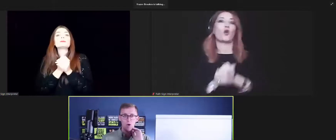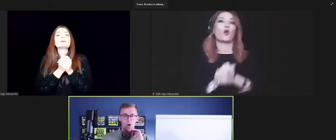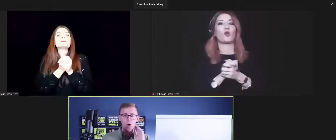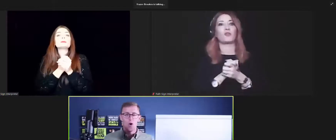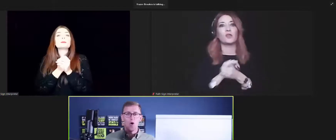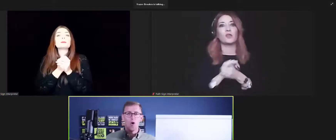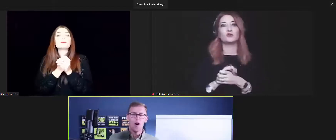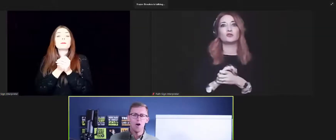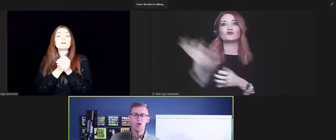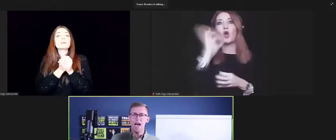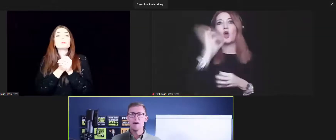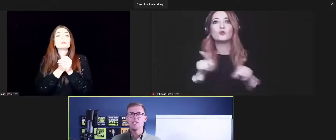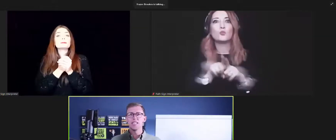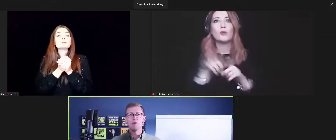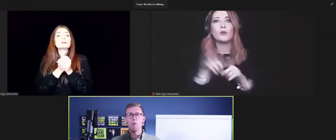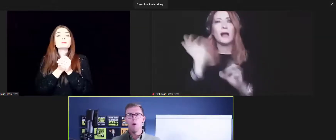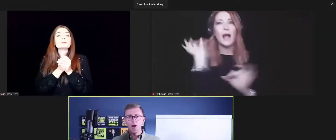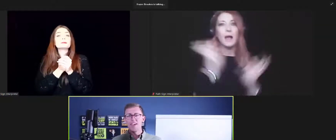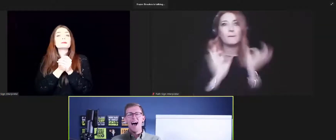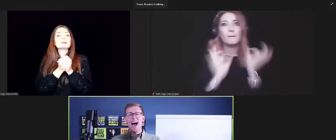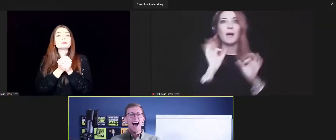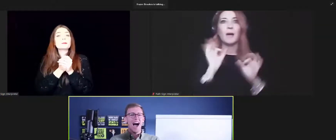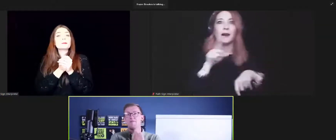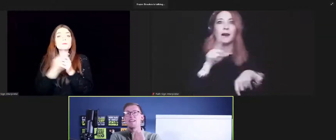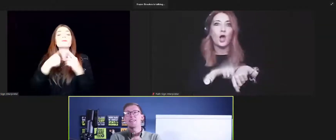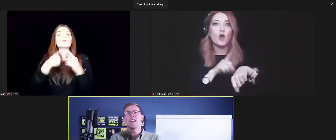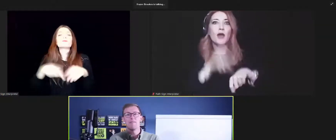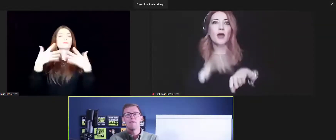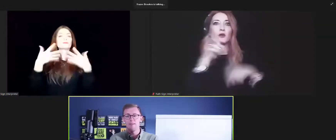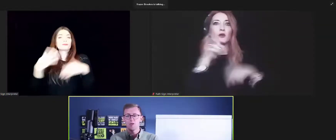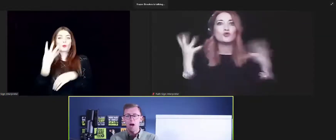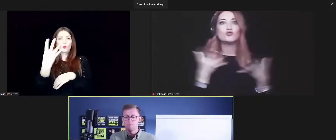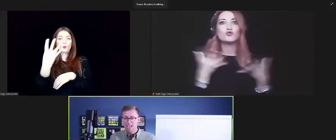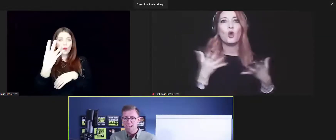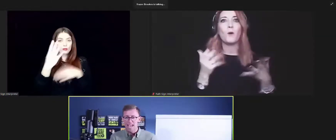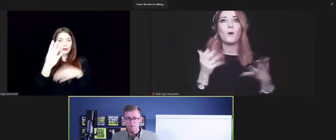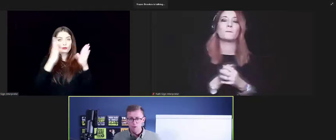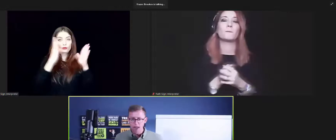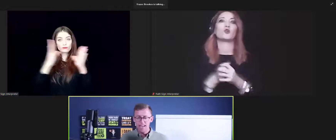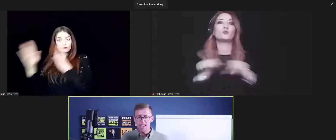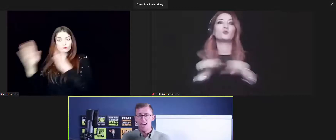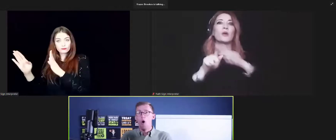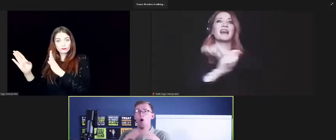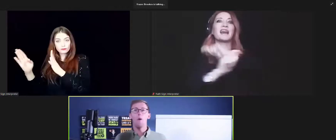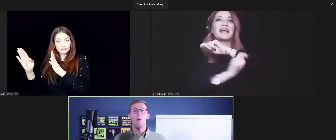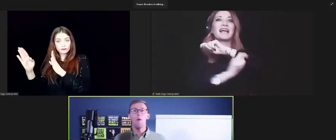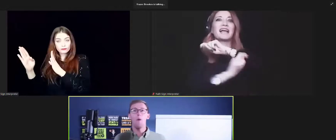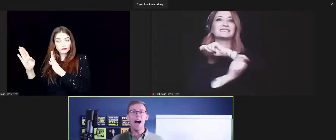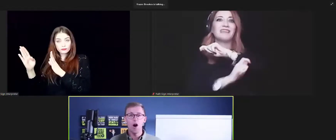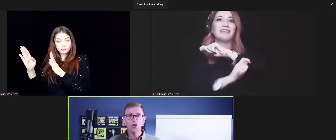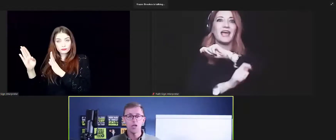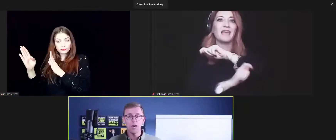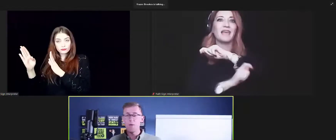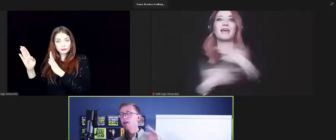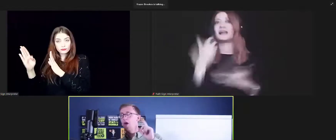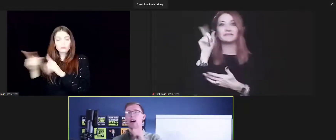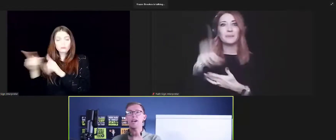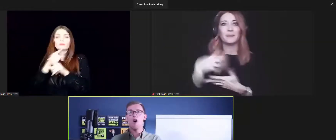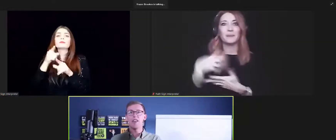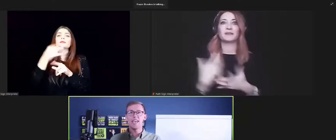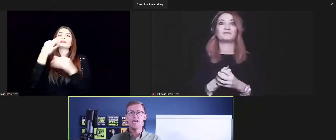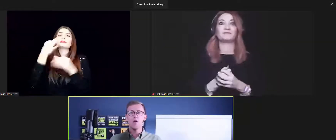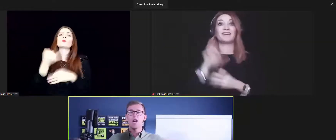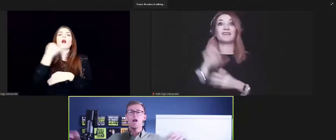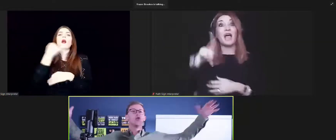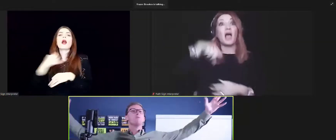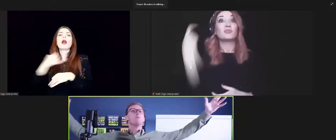or chairperson level 1. And I'm really excited about that. So if you're ready, although I can't see you and although I can't hear